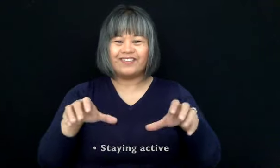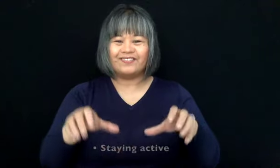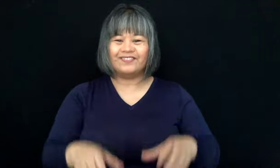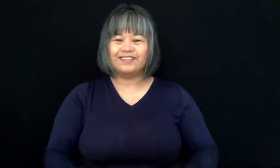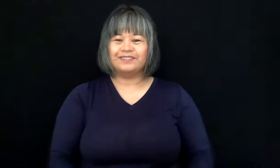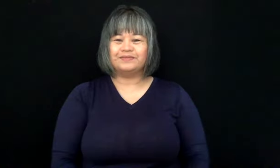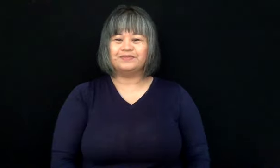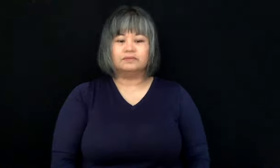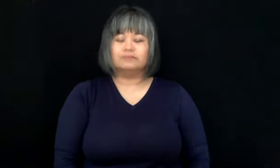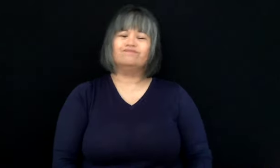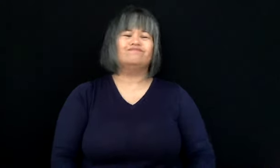staying active.